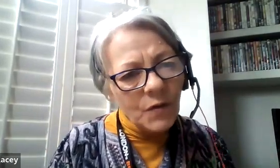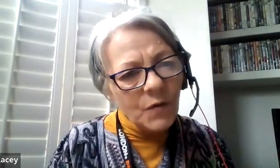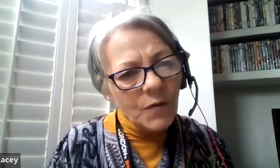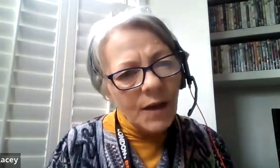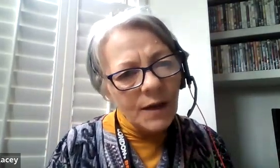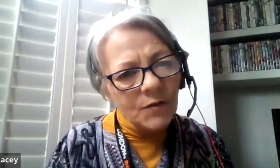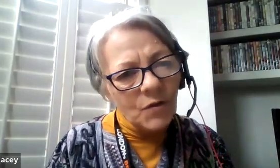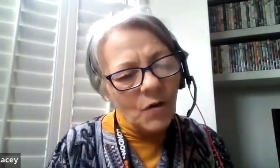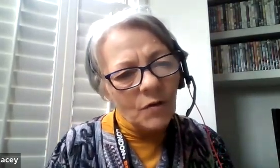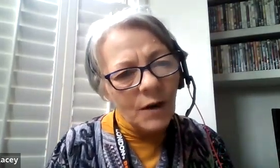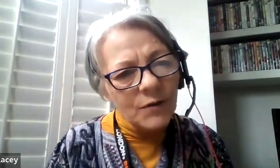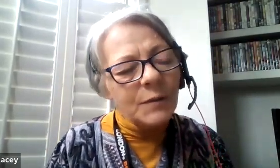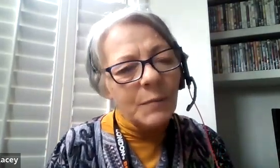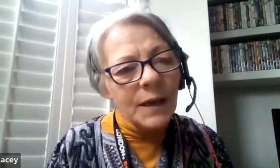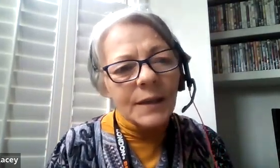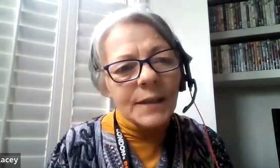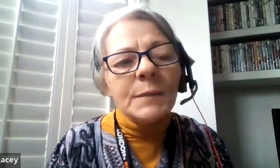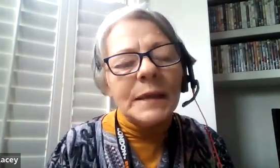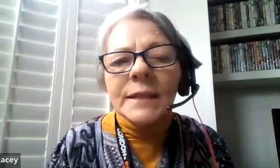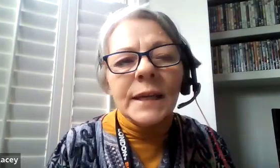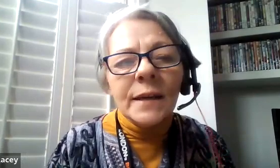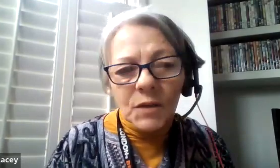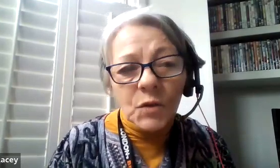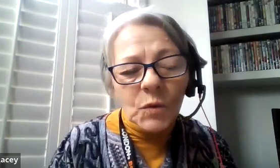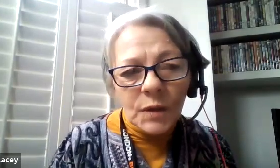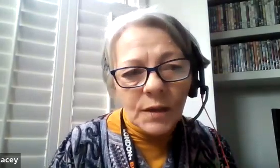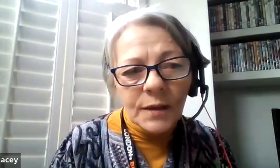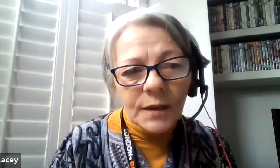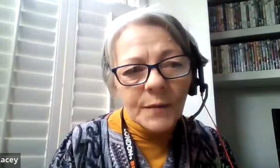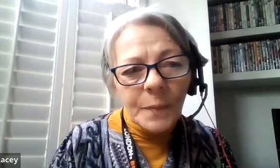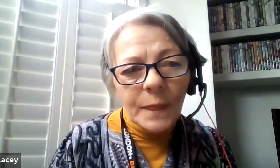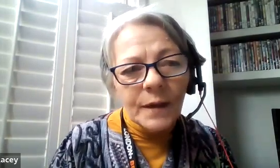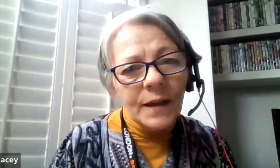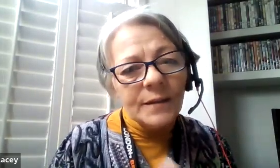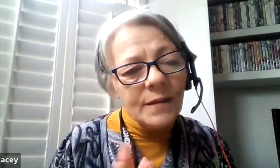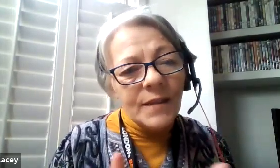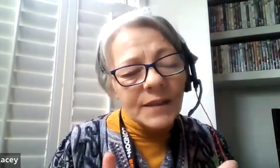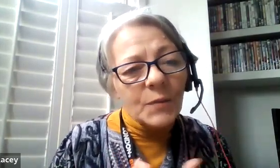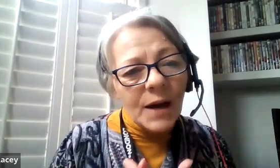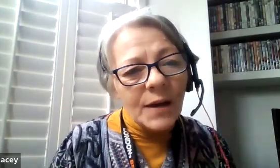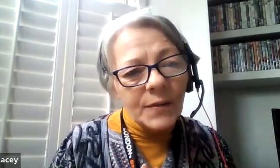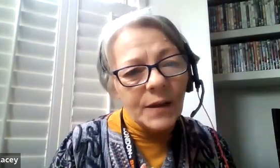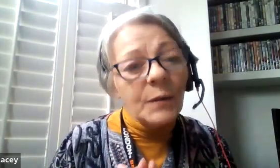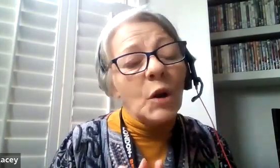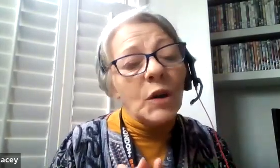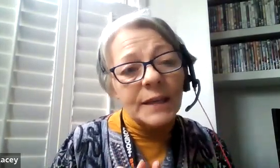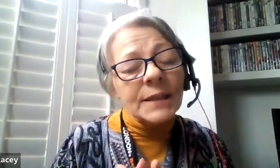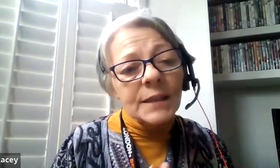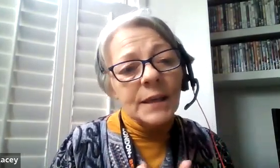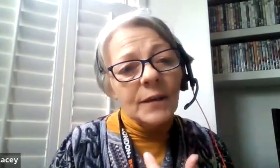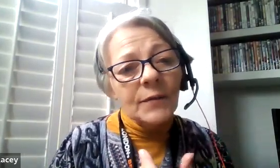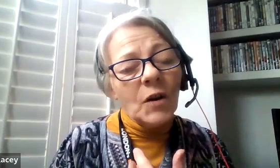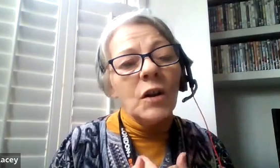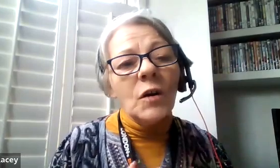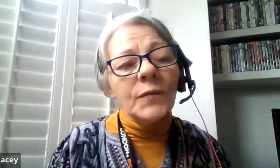involved, there's not going to be accessibility at all. And that's where the block